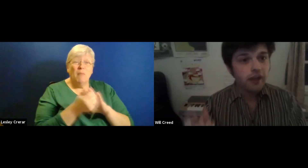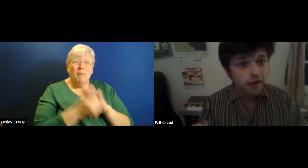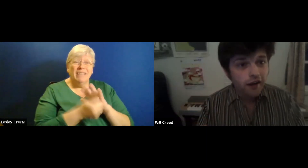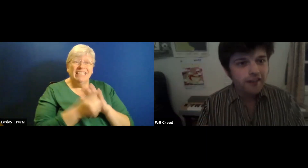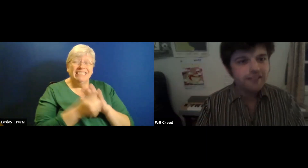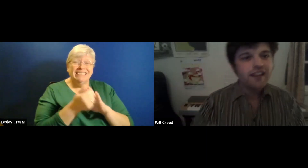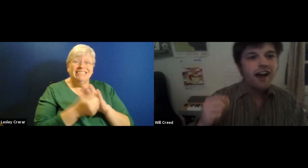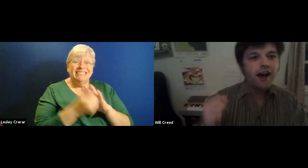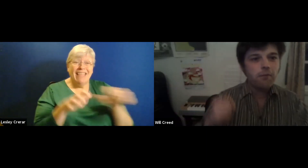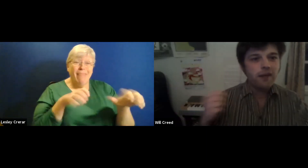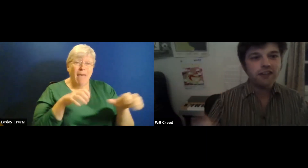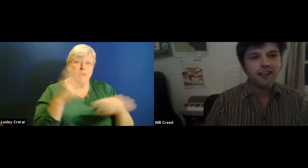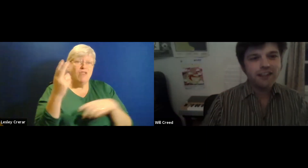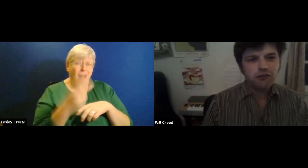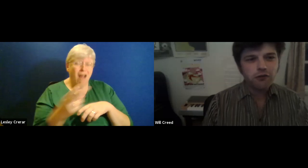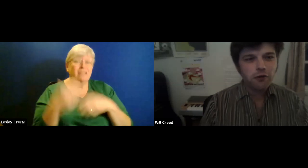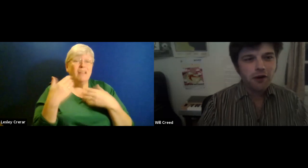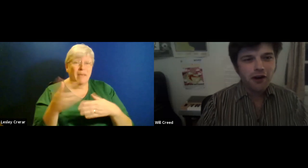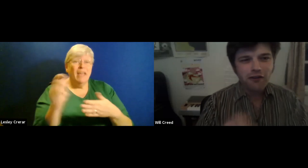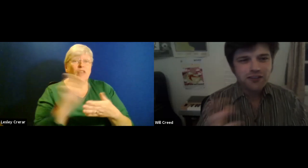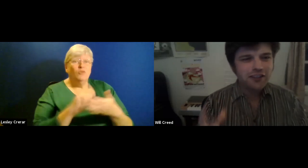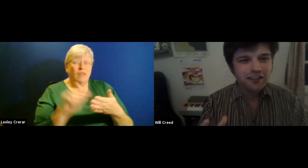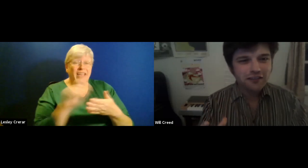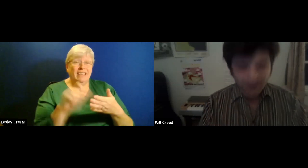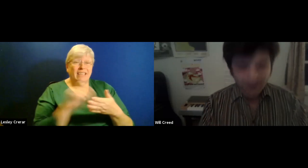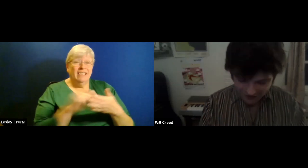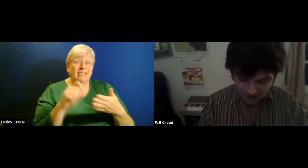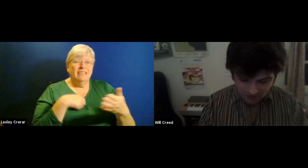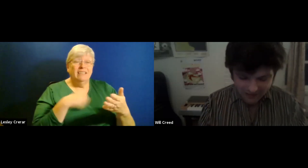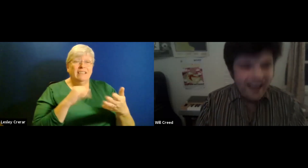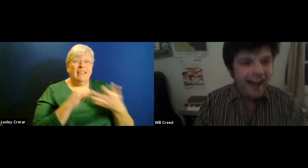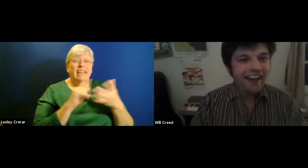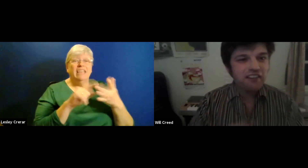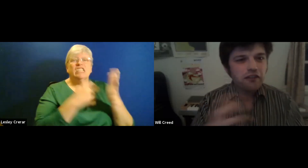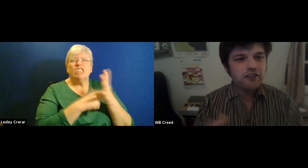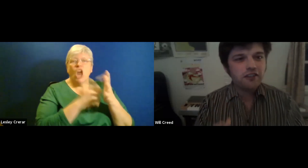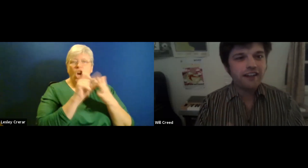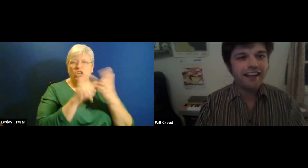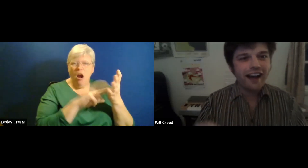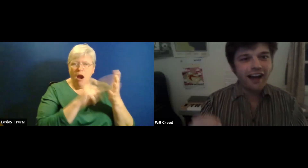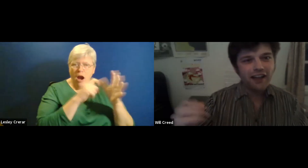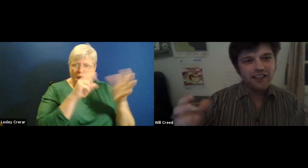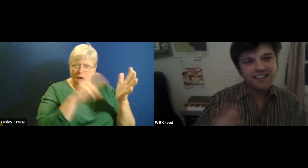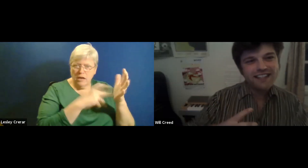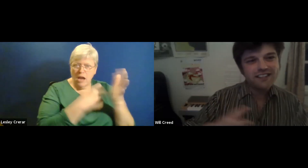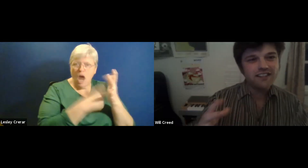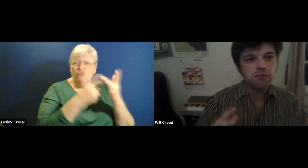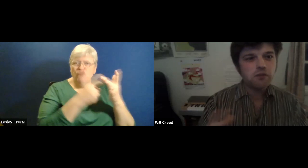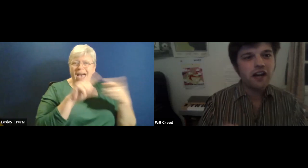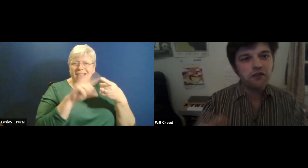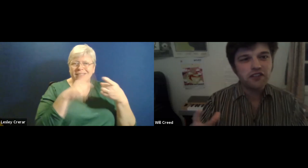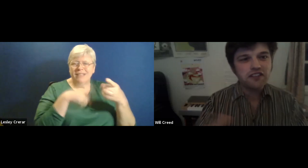publications on Leopard Arts being written in the form of Sir Duncan Rice Library and featuring the